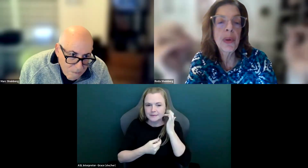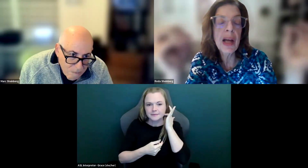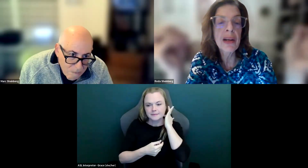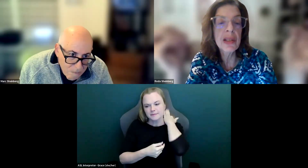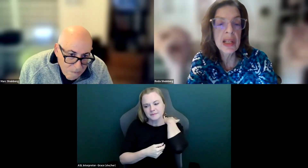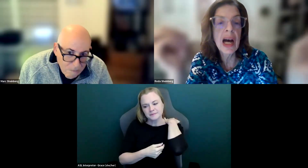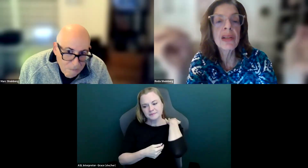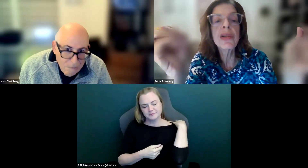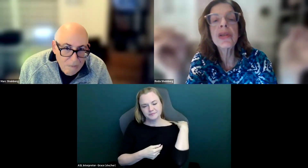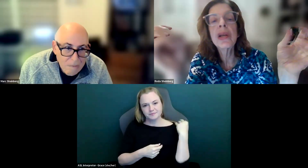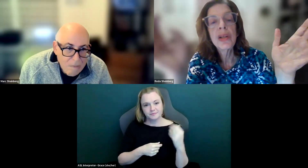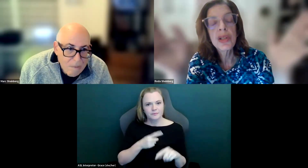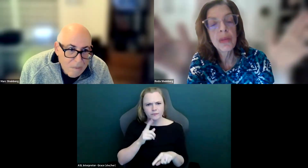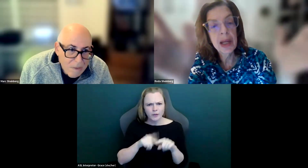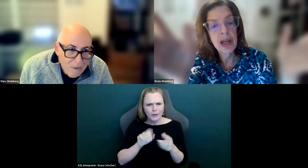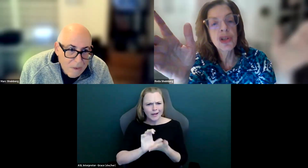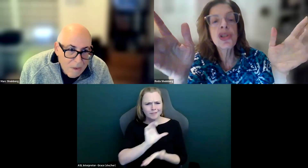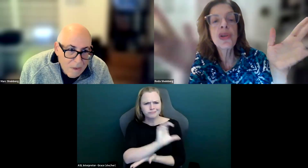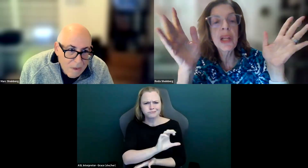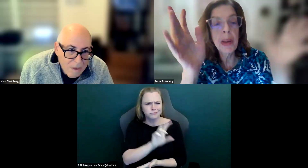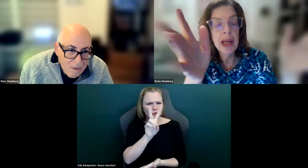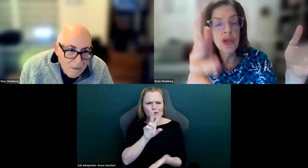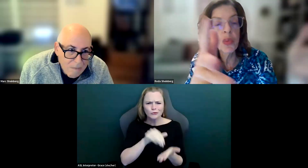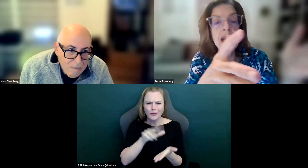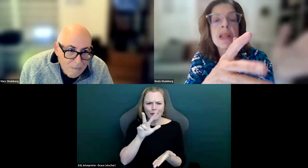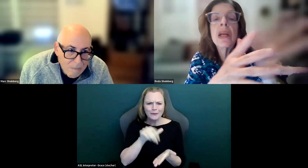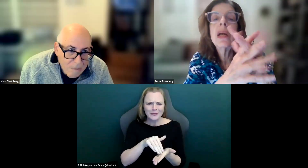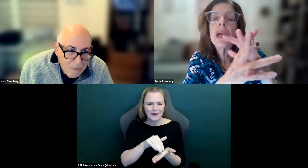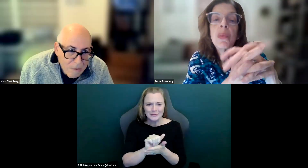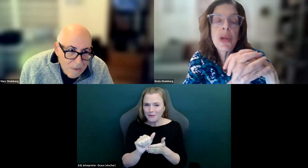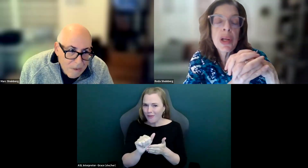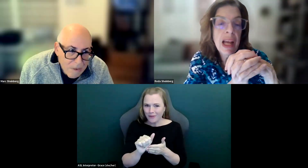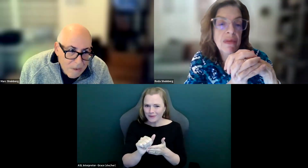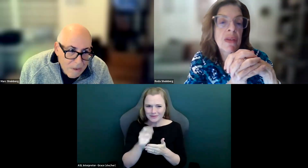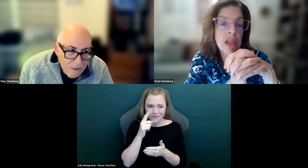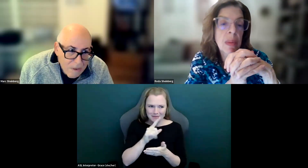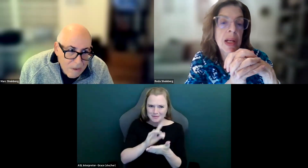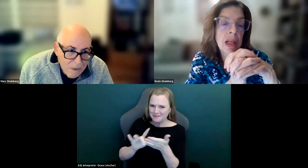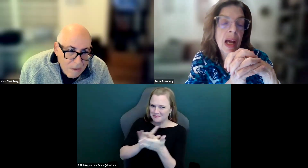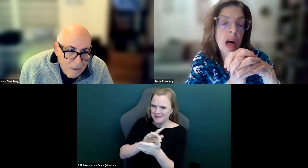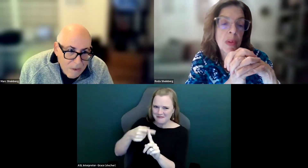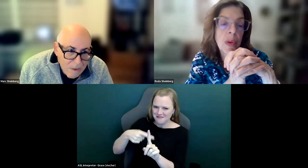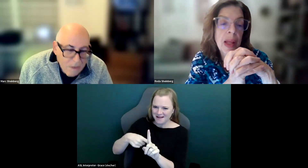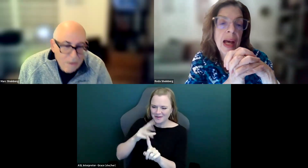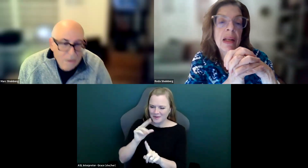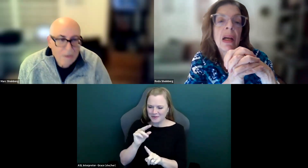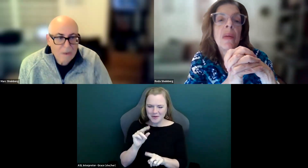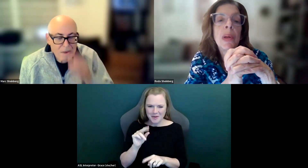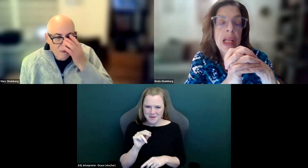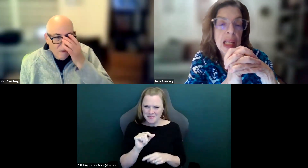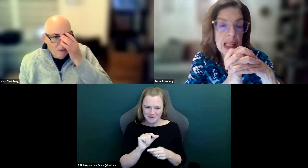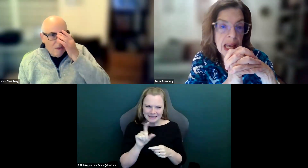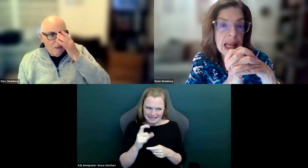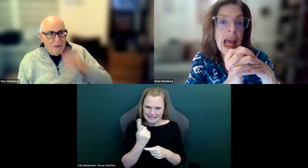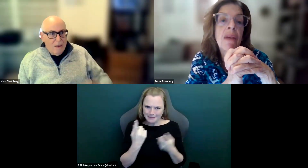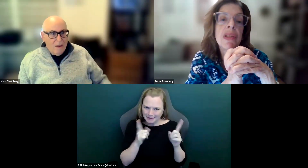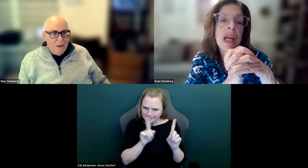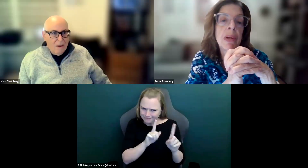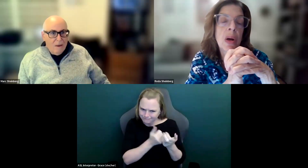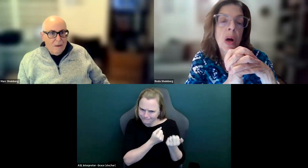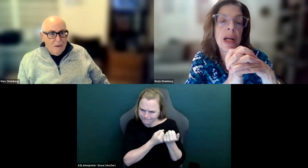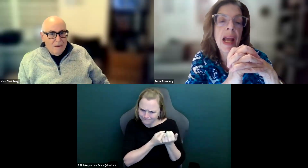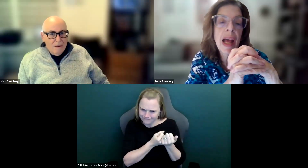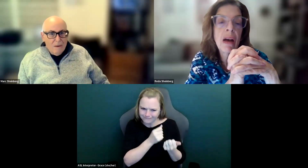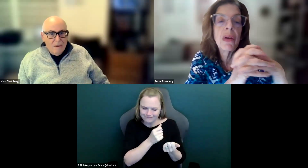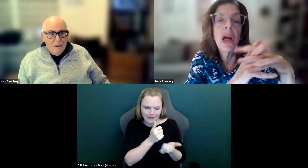$2,000 or $3,000 to manage so he can pay his rent. We're going to have to somebody help him. But he can